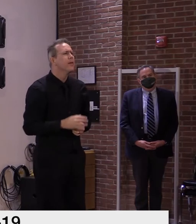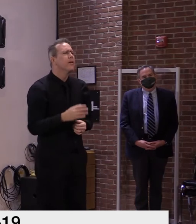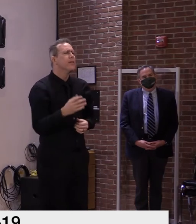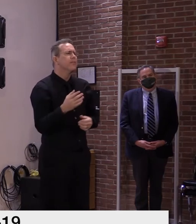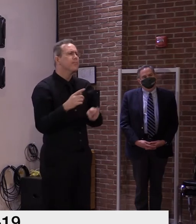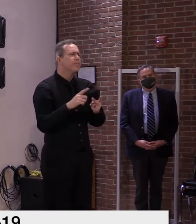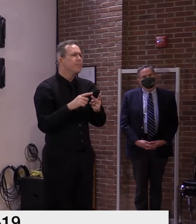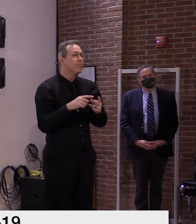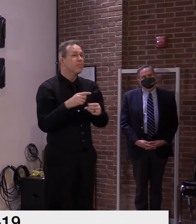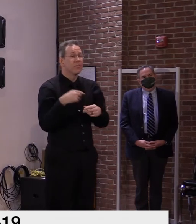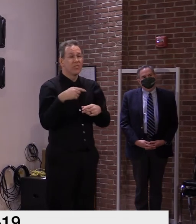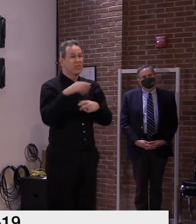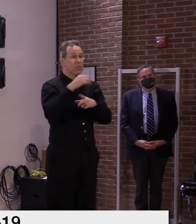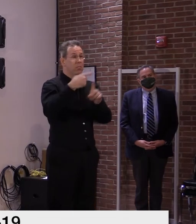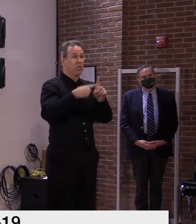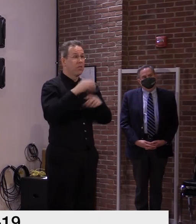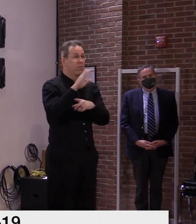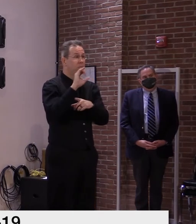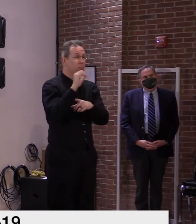spring and summer,